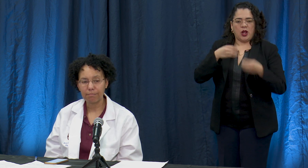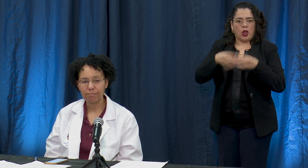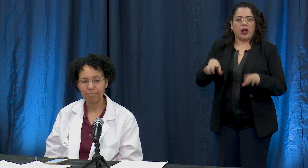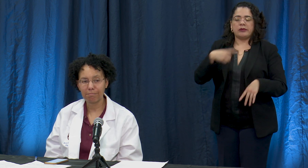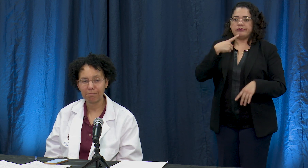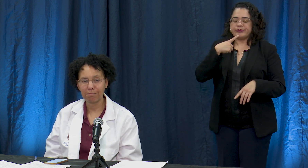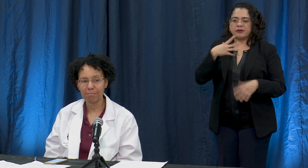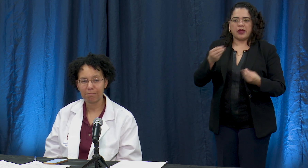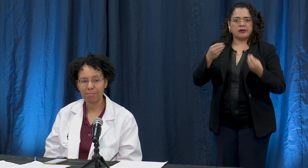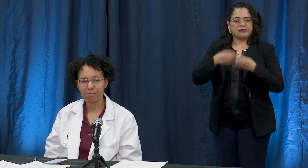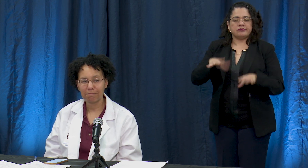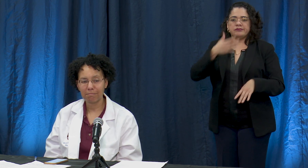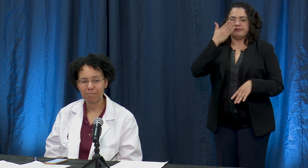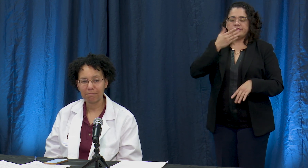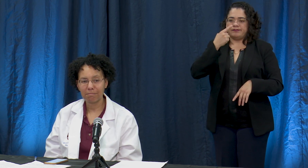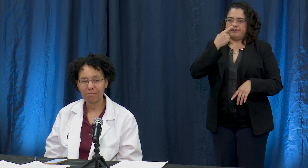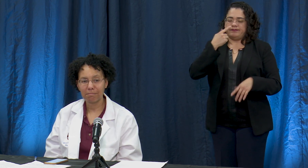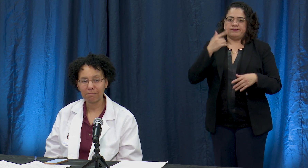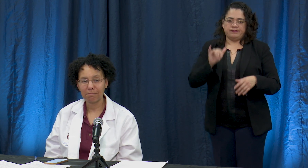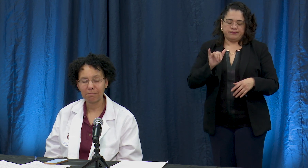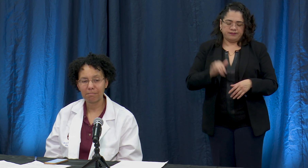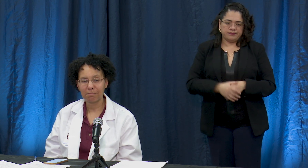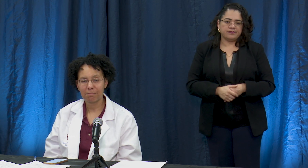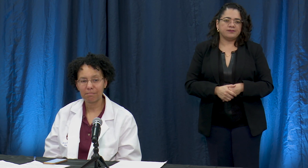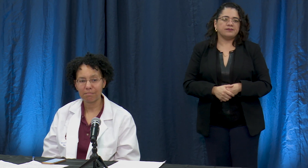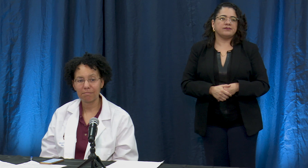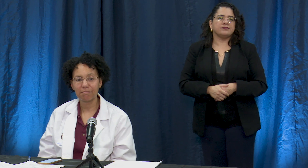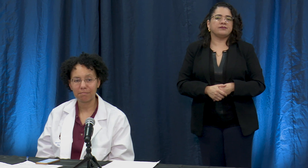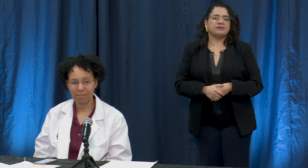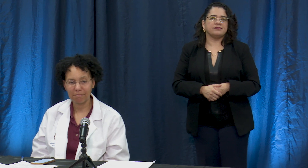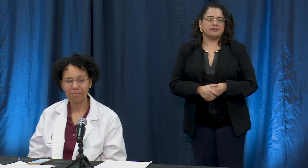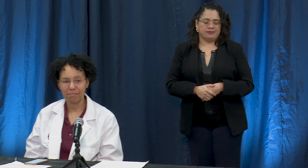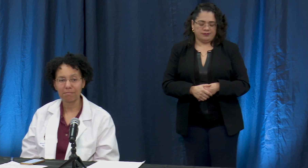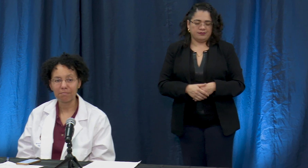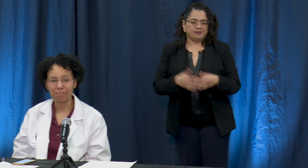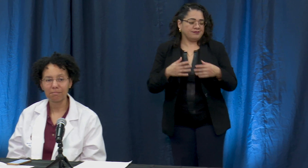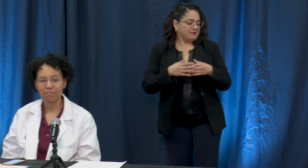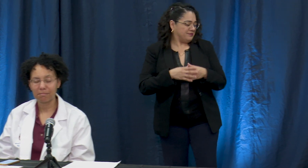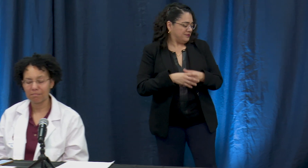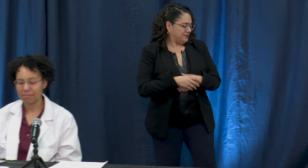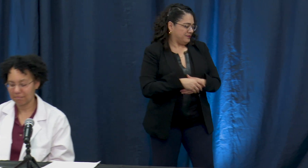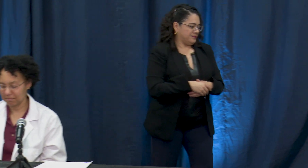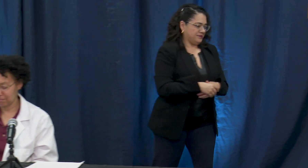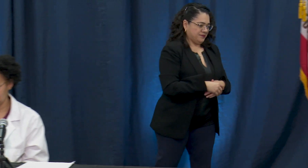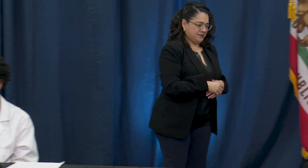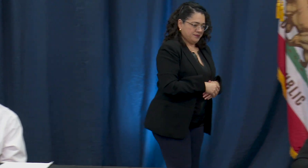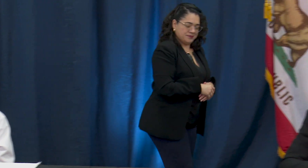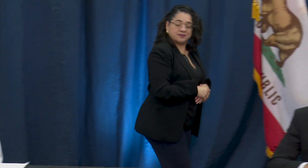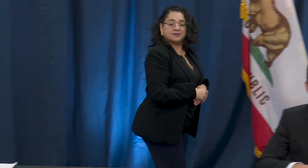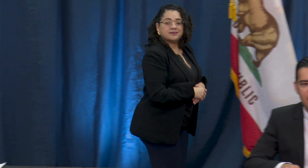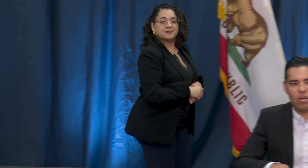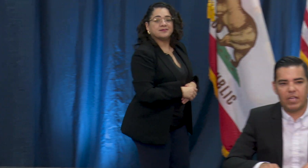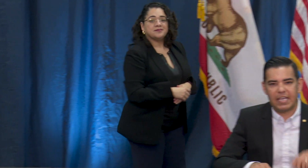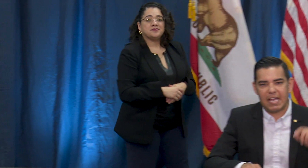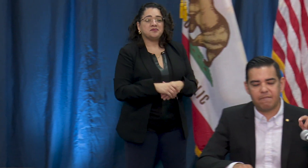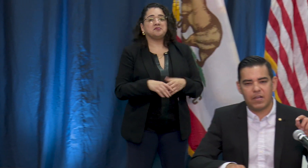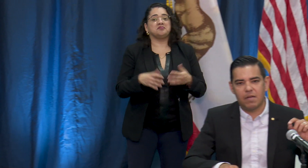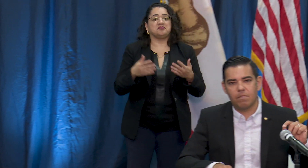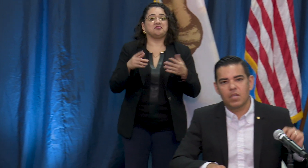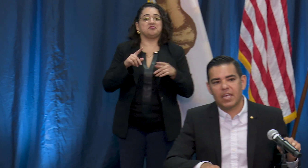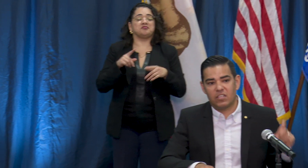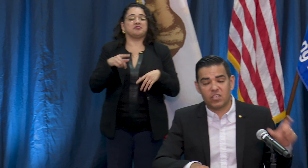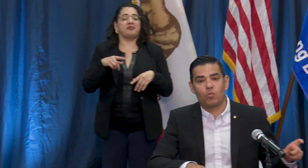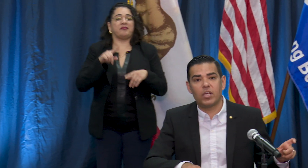All right, thank you. That goes and does it for the questions. Thank you very much, panel. Okay. Thank you. We're going to go ahead now and